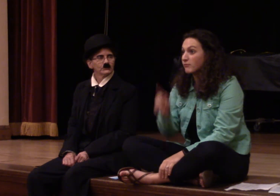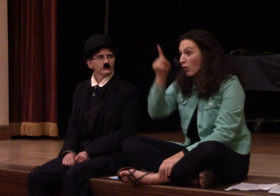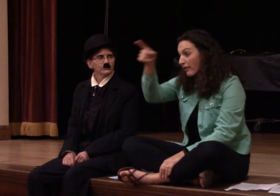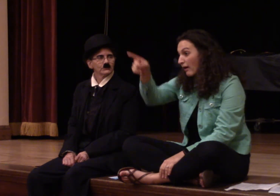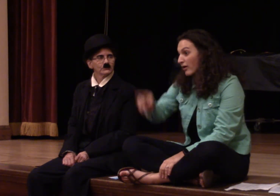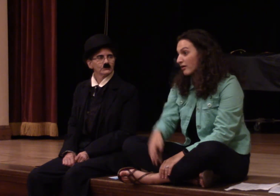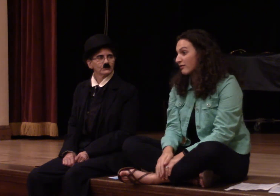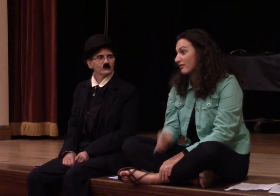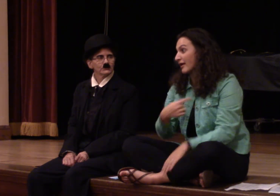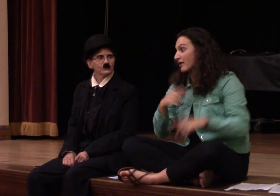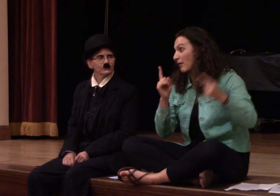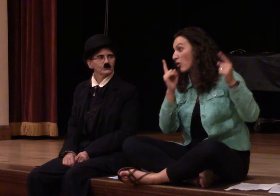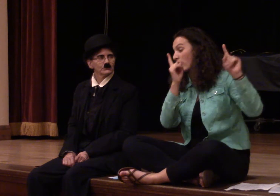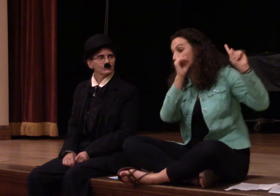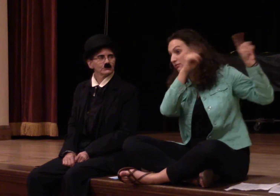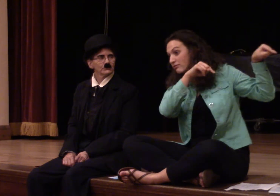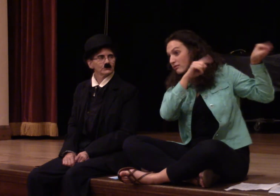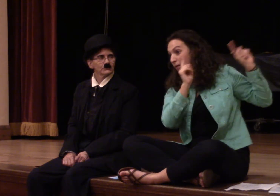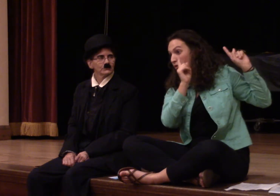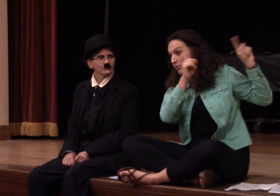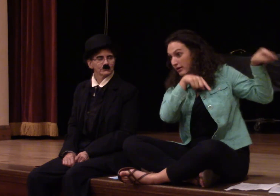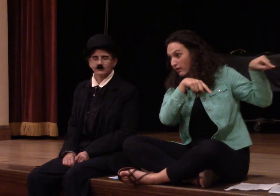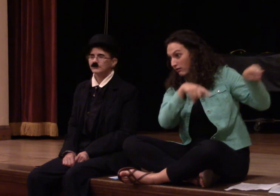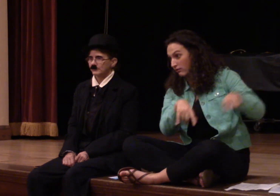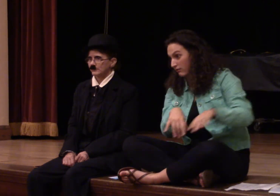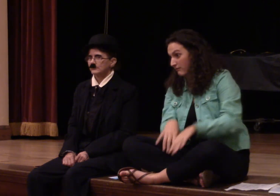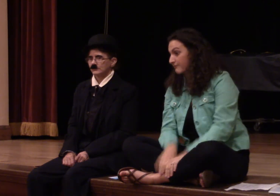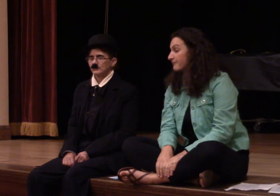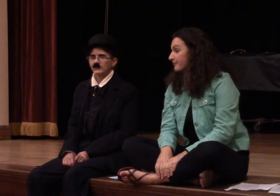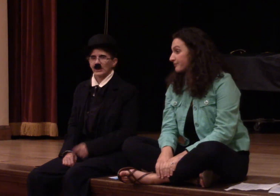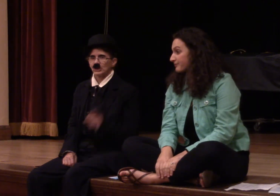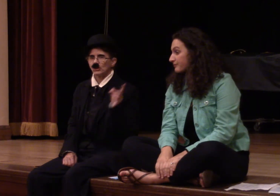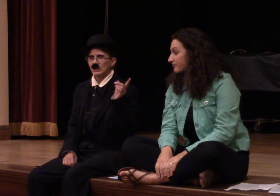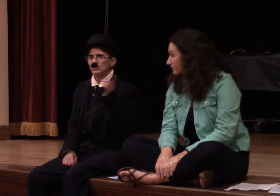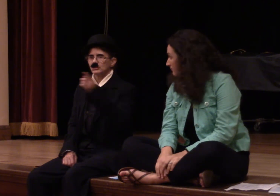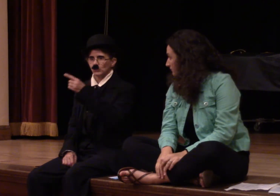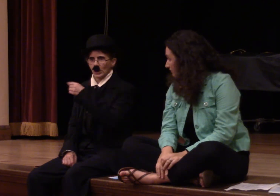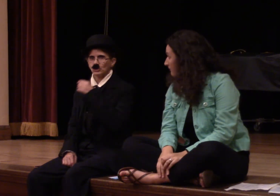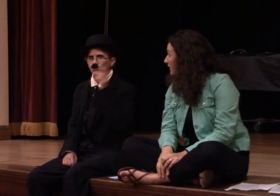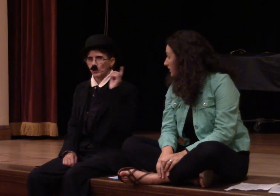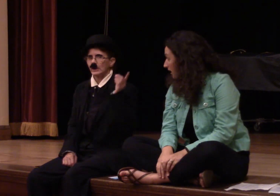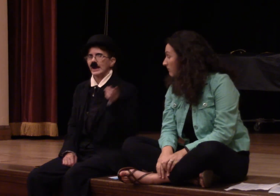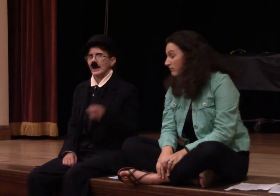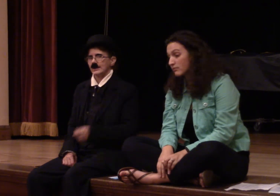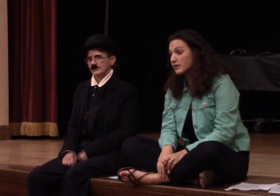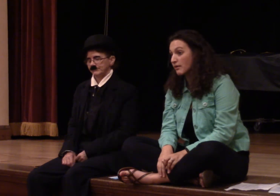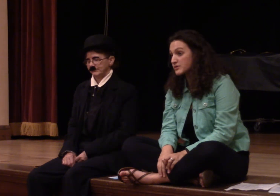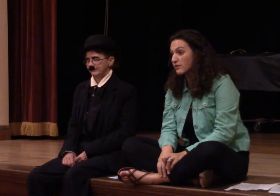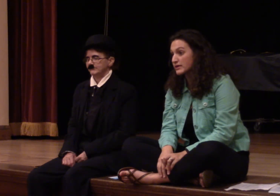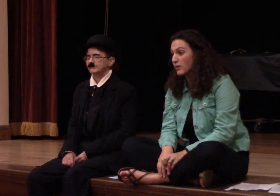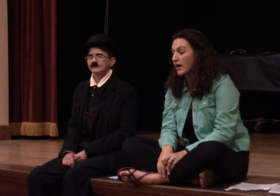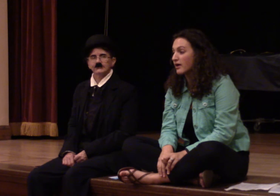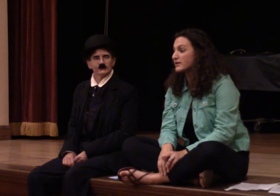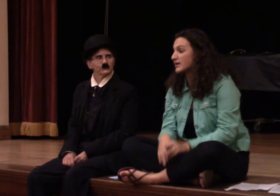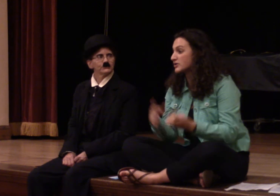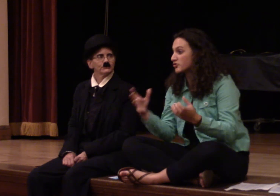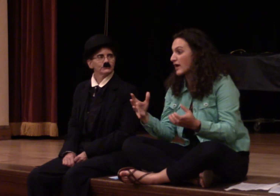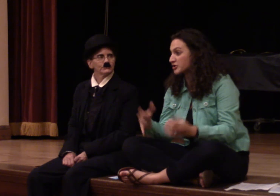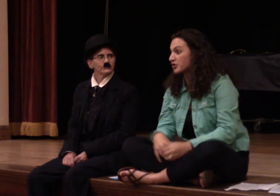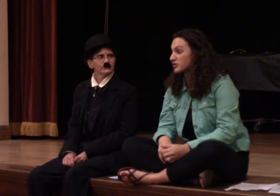going that way. Like, I'm going back there. The direction where you point. Yep, so that's why I say it's directionals, because